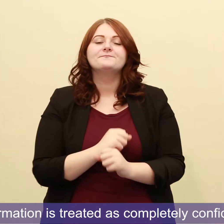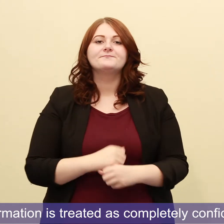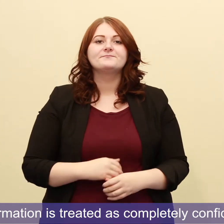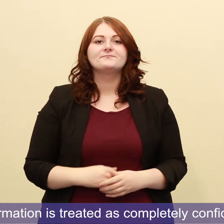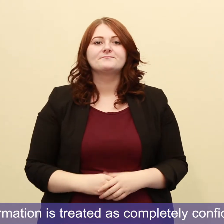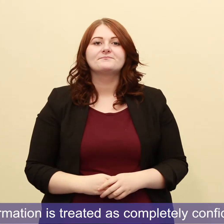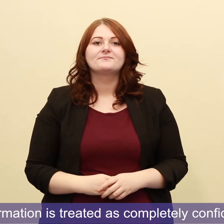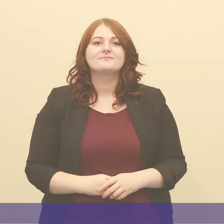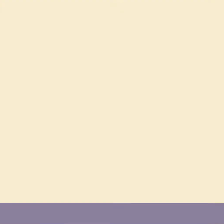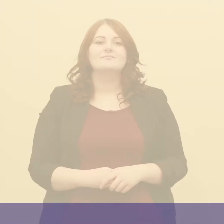confidential.